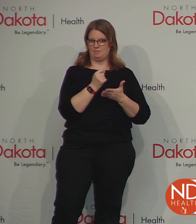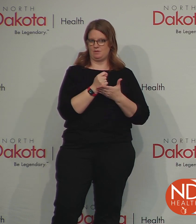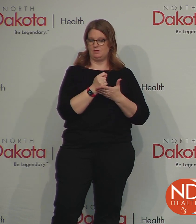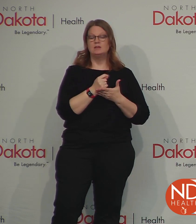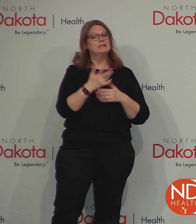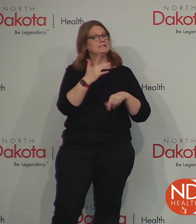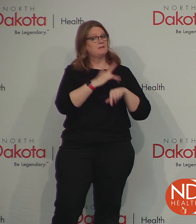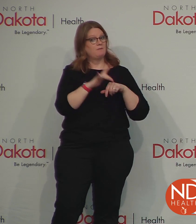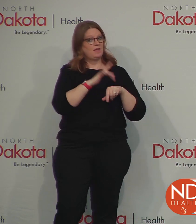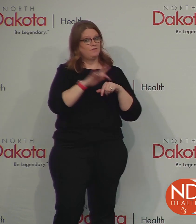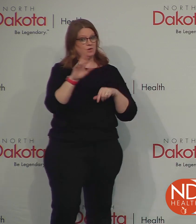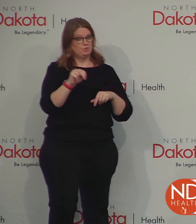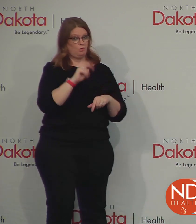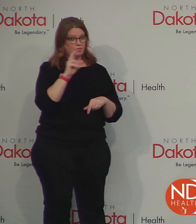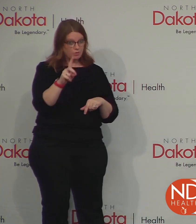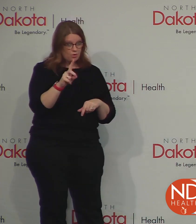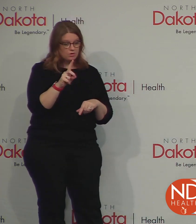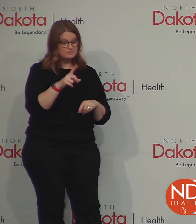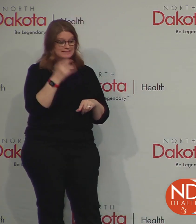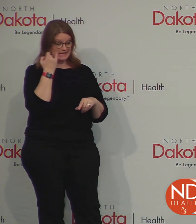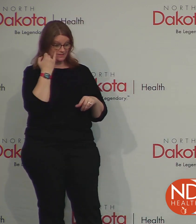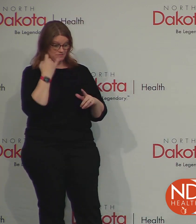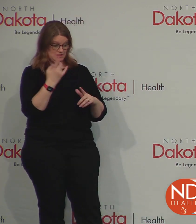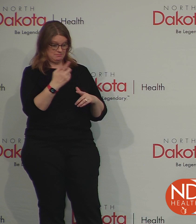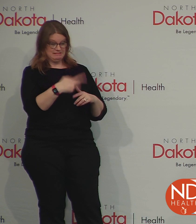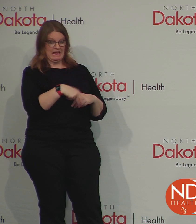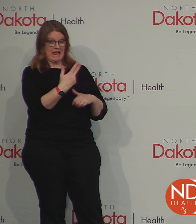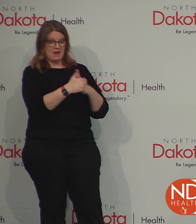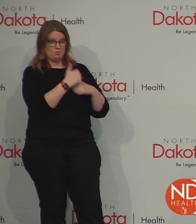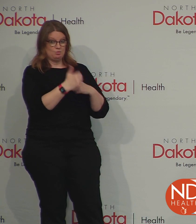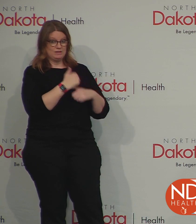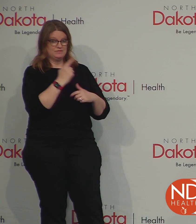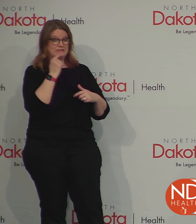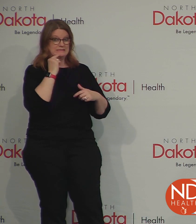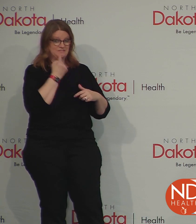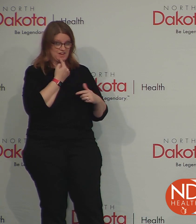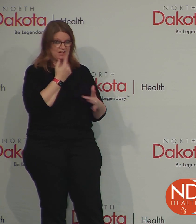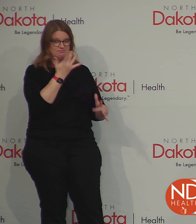North Dakotans at risk for severe disease from COVID-19.